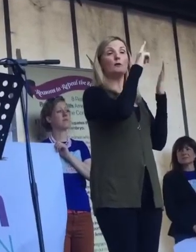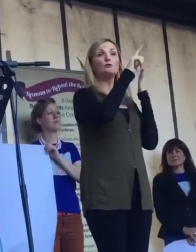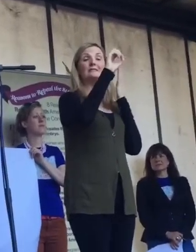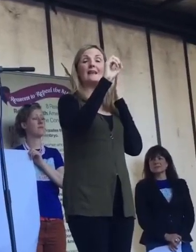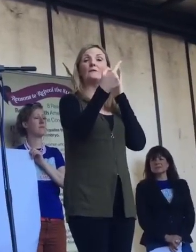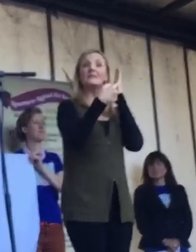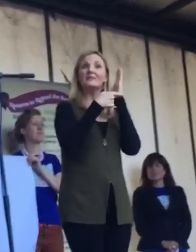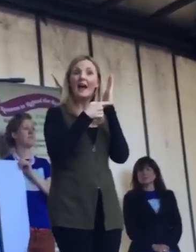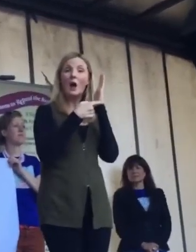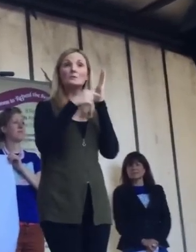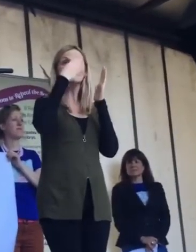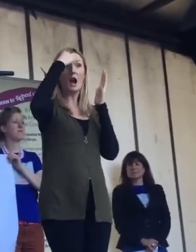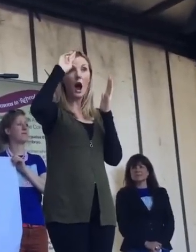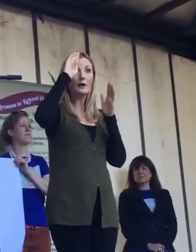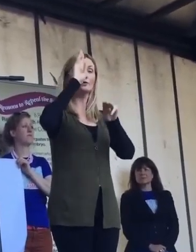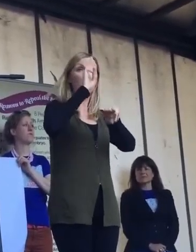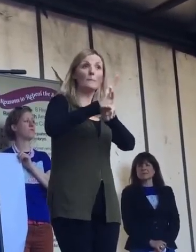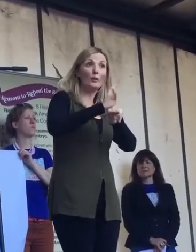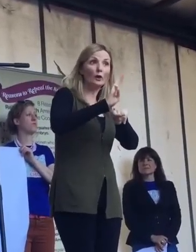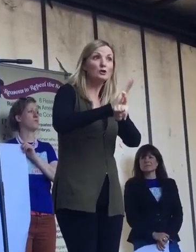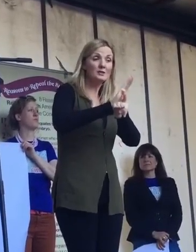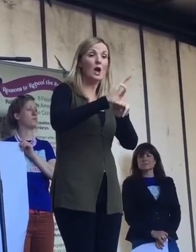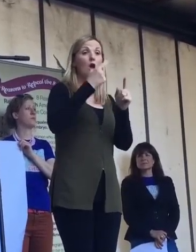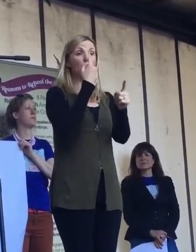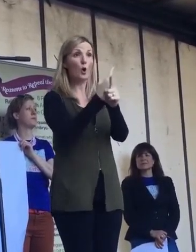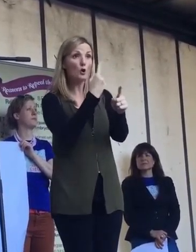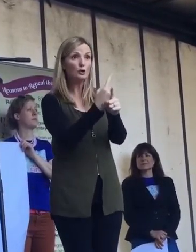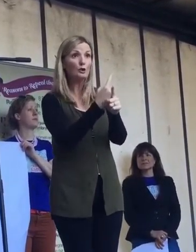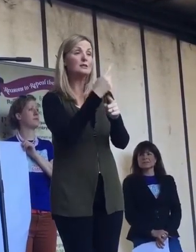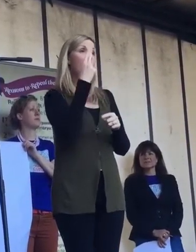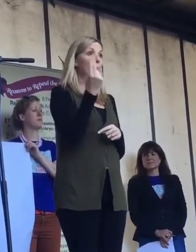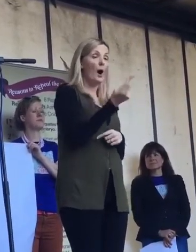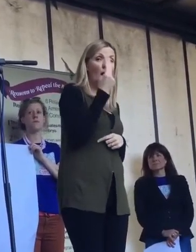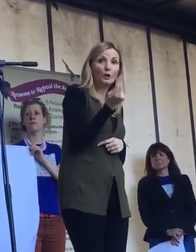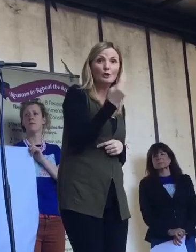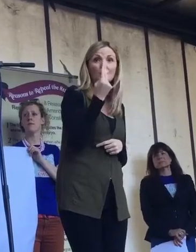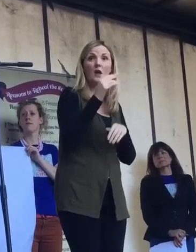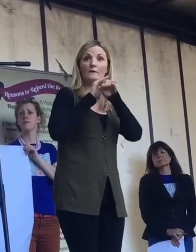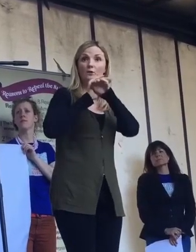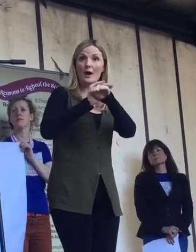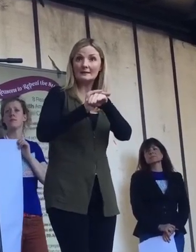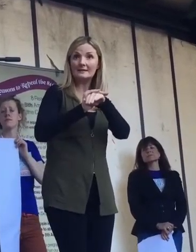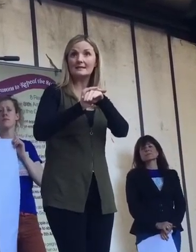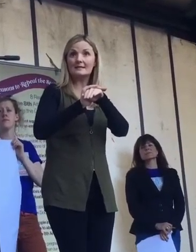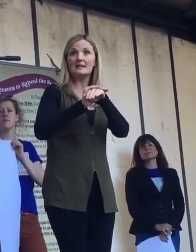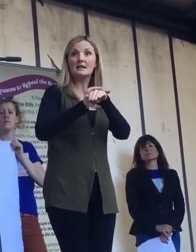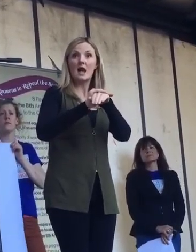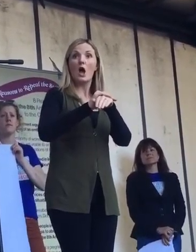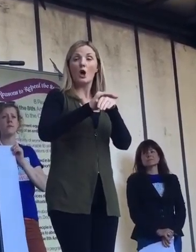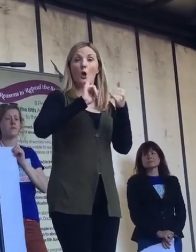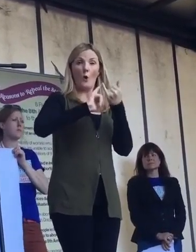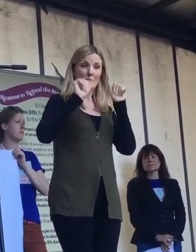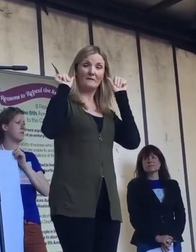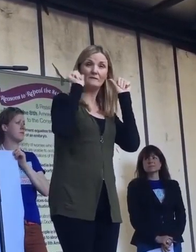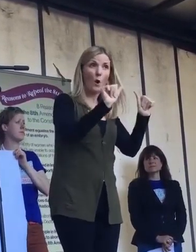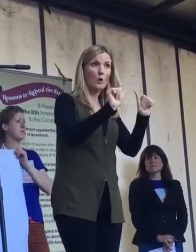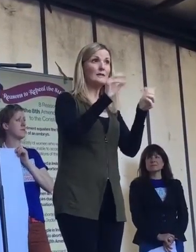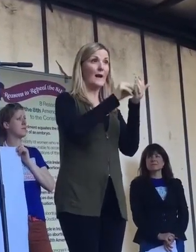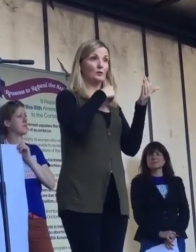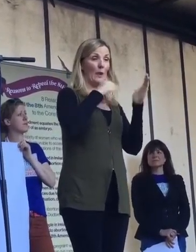170,000 Irish mothers, daughters, partners, friends who've been forced out of